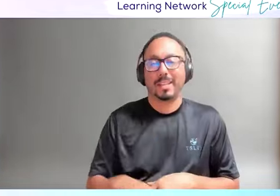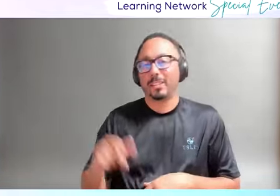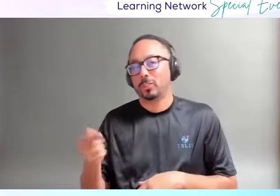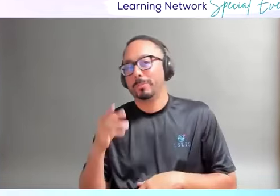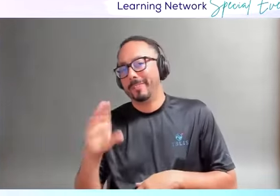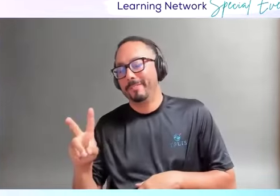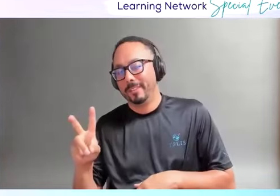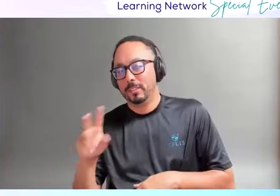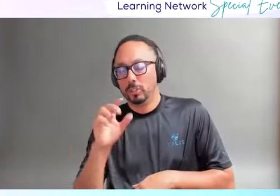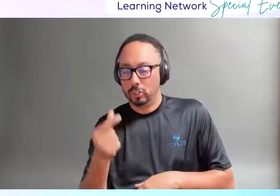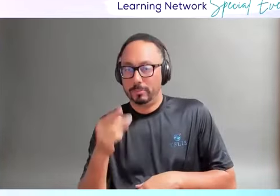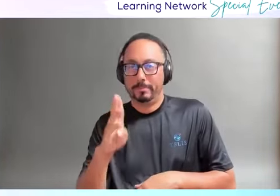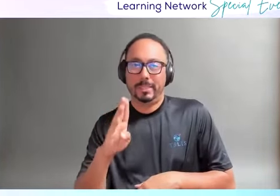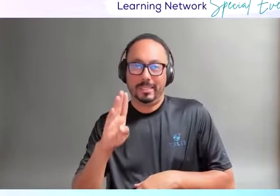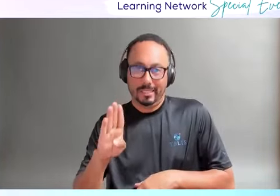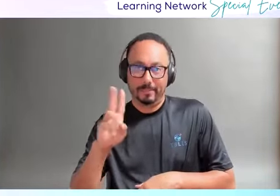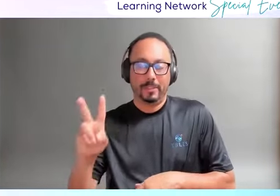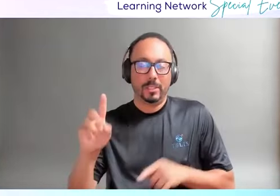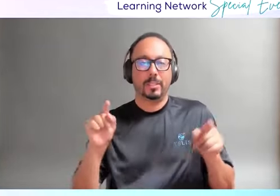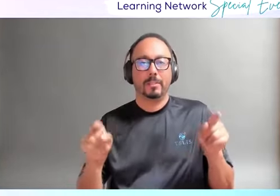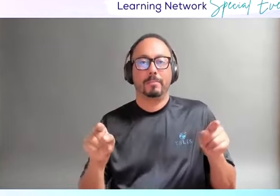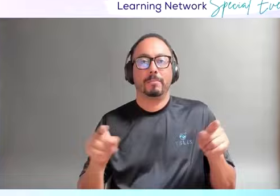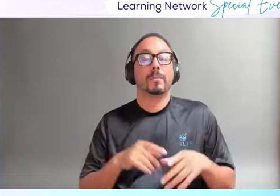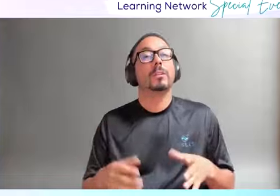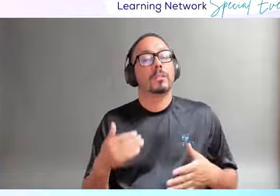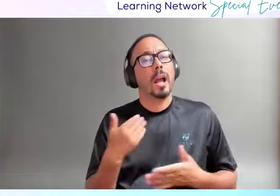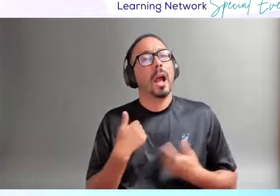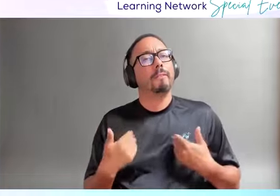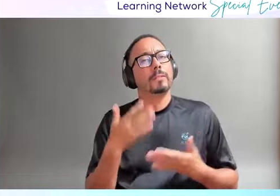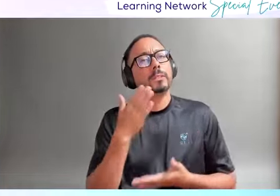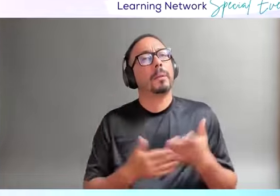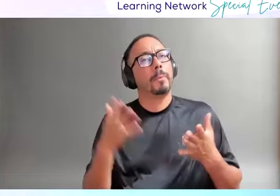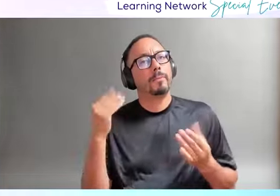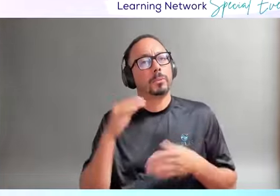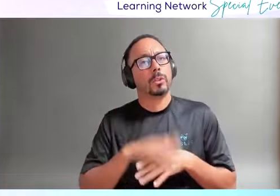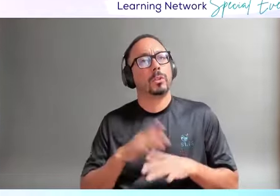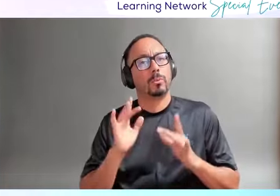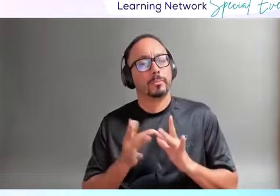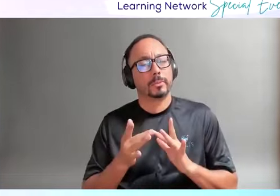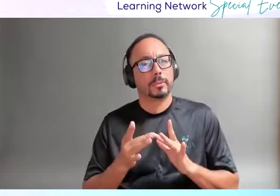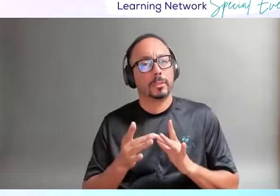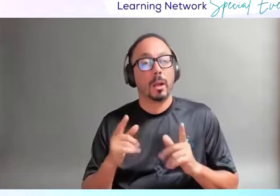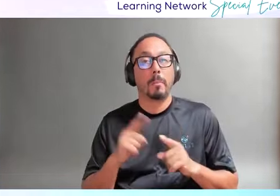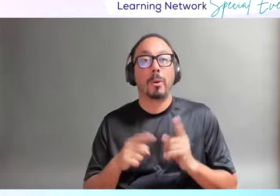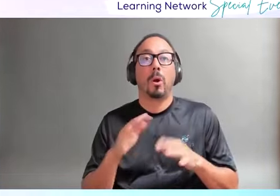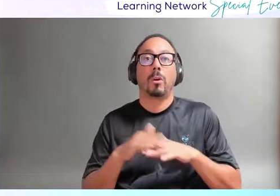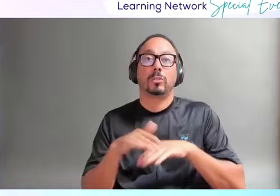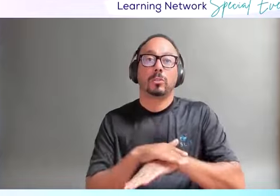some material on this project on our website, but I'd encourage you to think through just on surface. There is probably nothing in